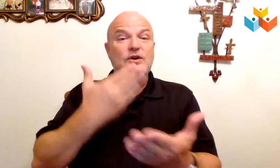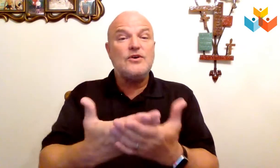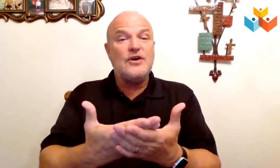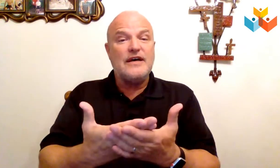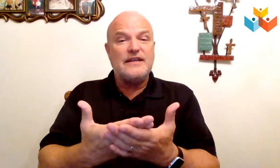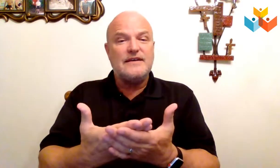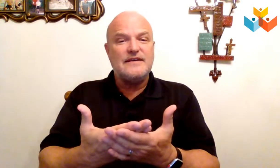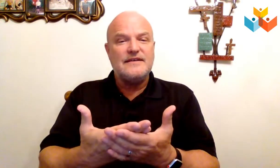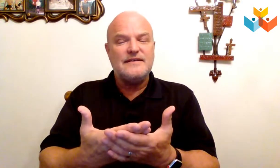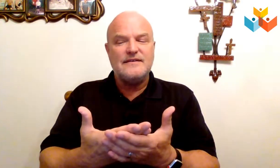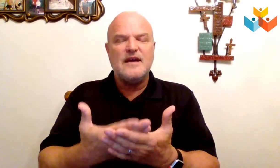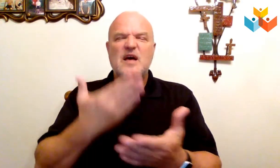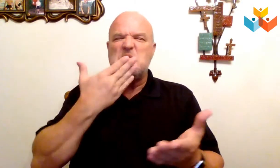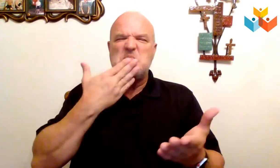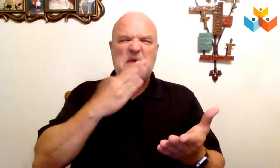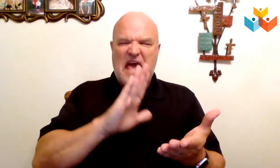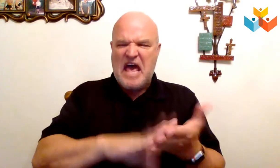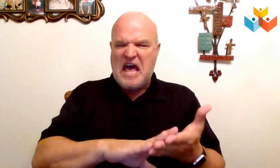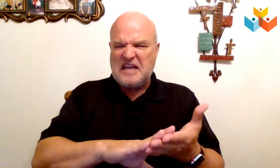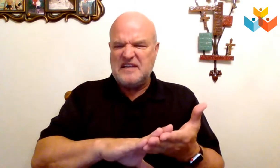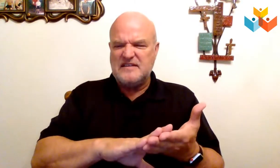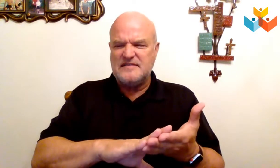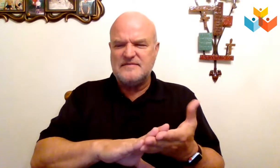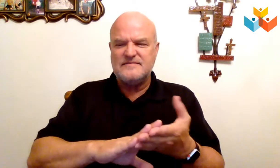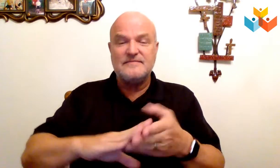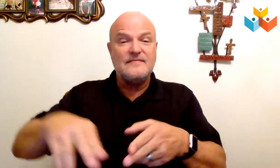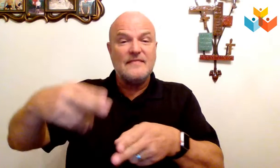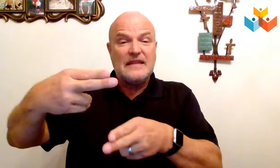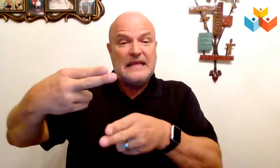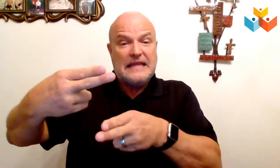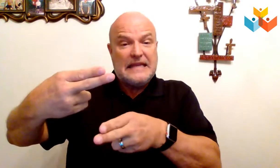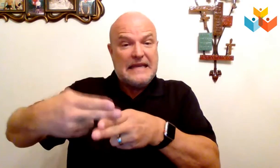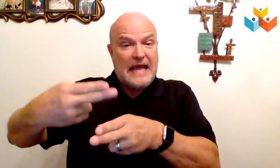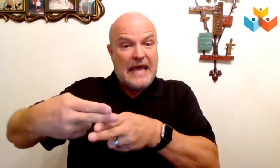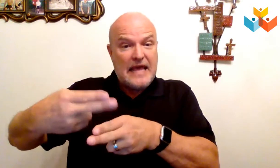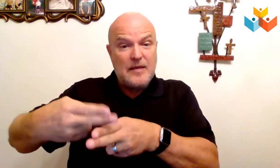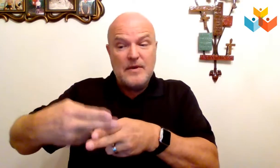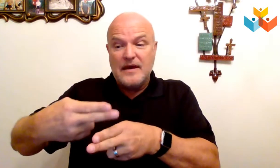Goodbye. Good. Bad.